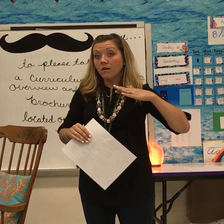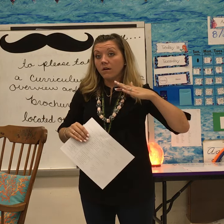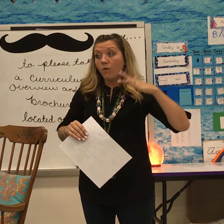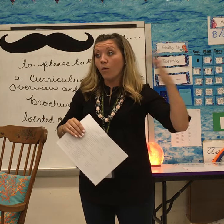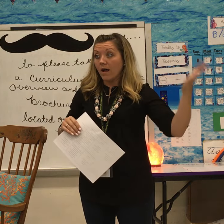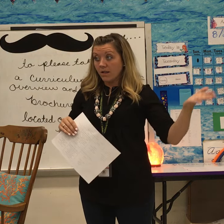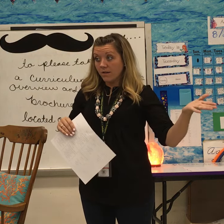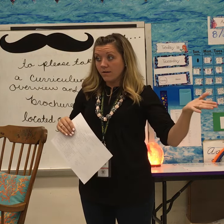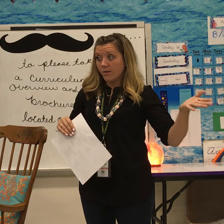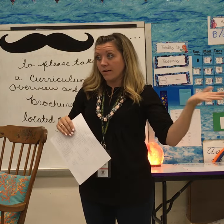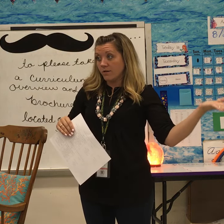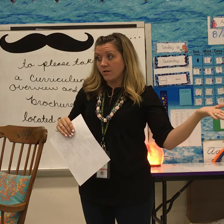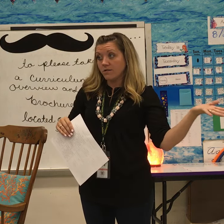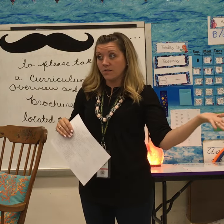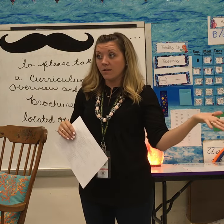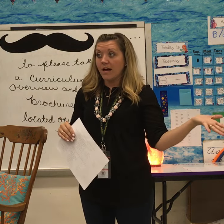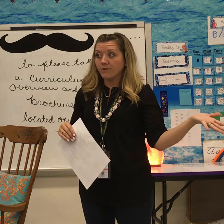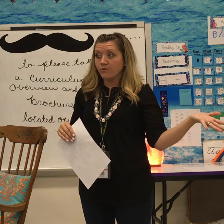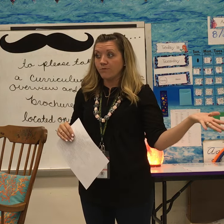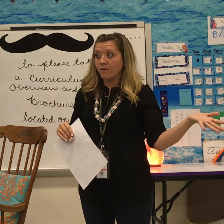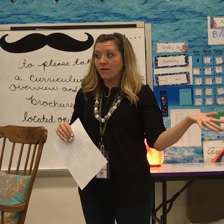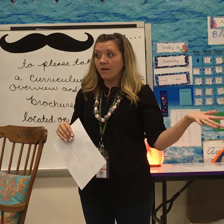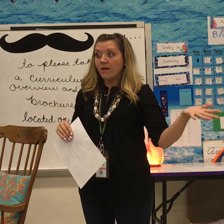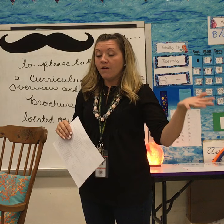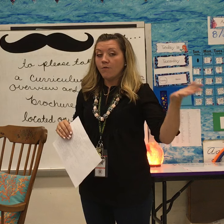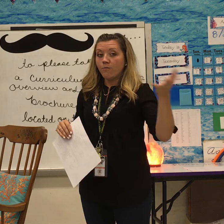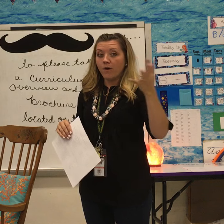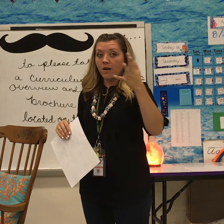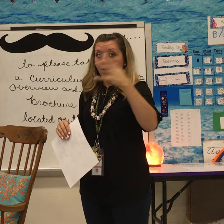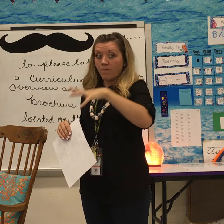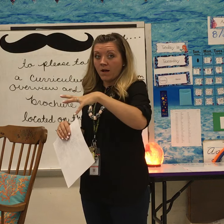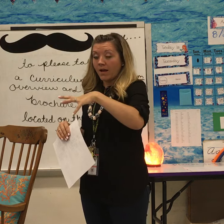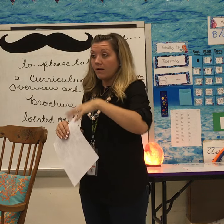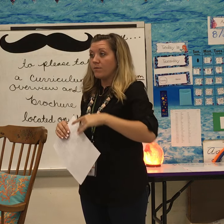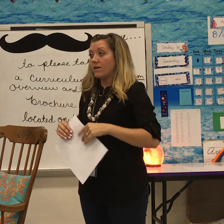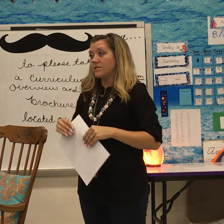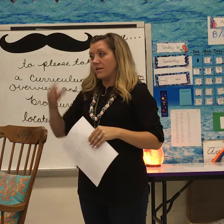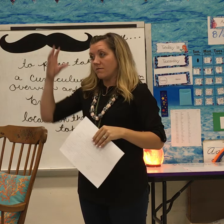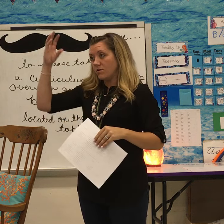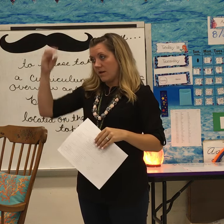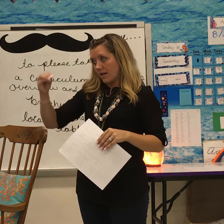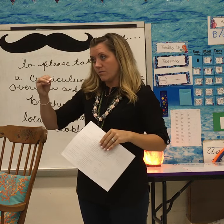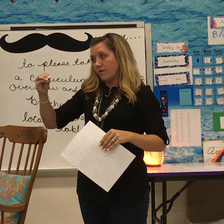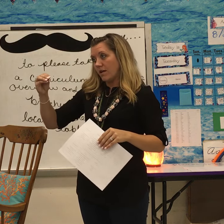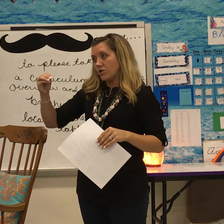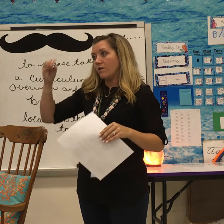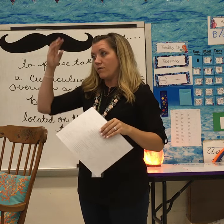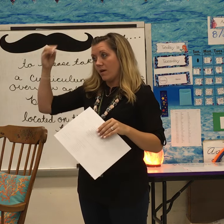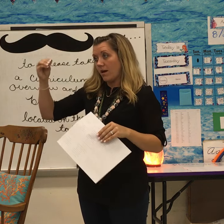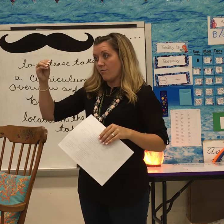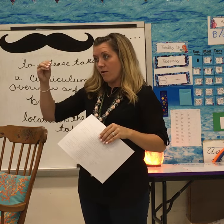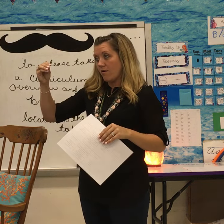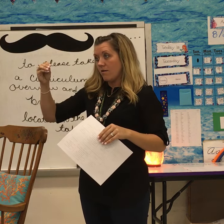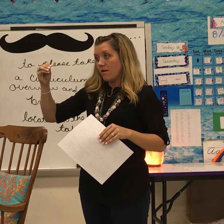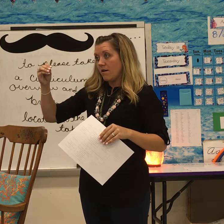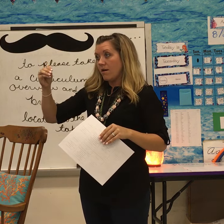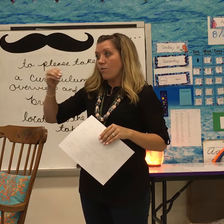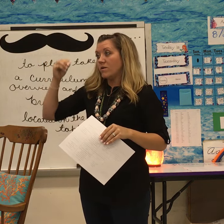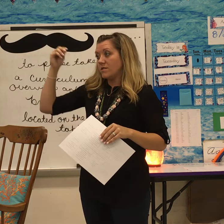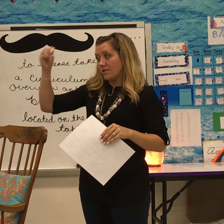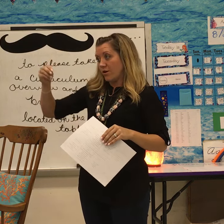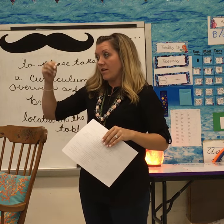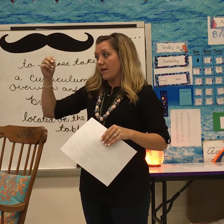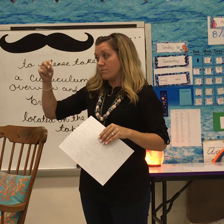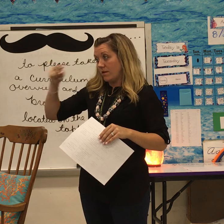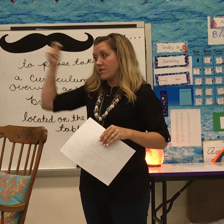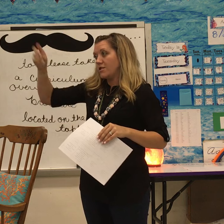doing well, quick learners in the classroom, but online, because it gives you an explanation if you get it wrong,